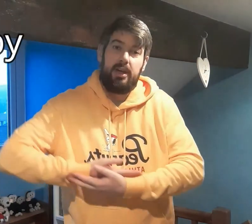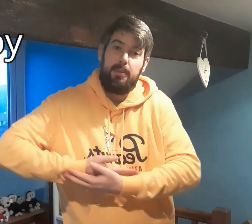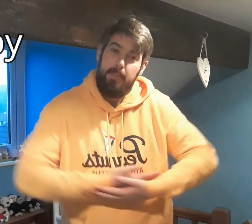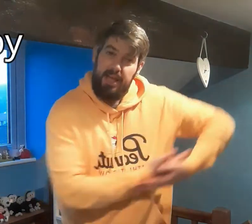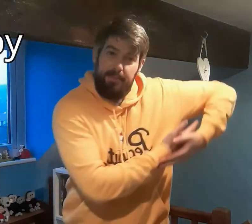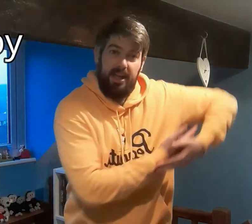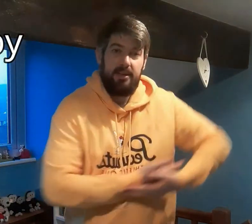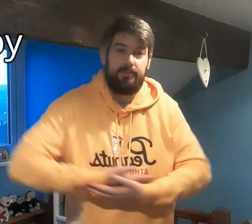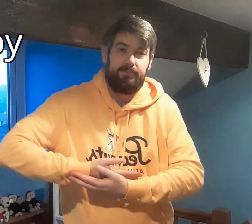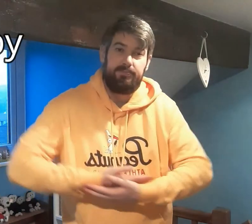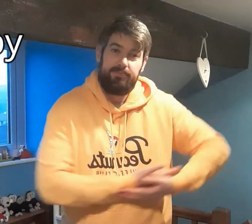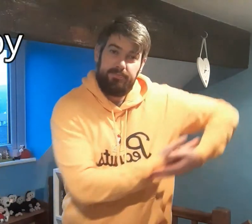Baby.